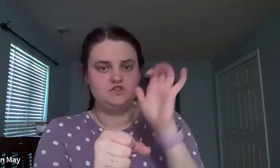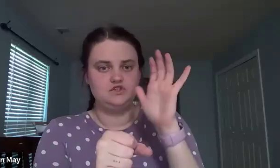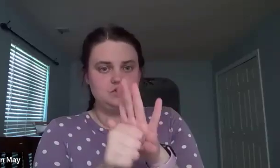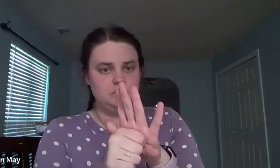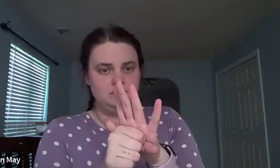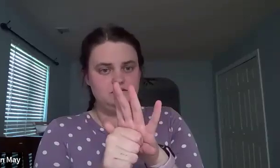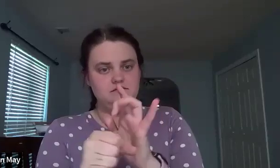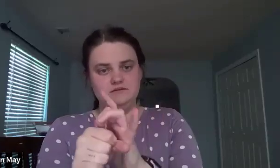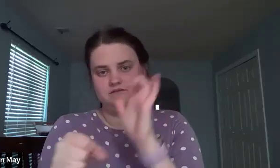Soda.